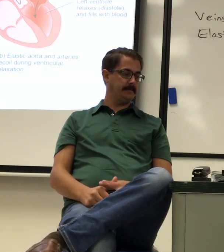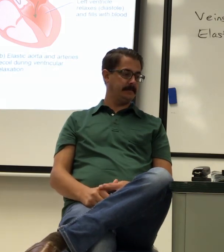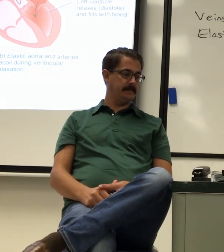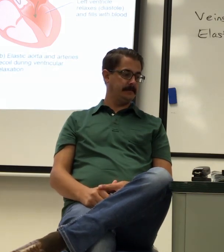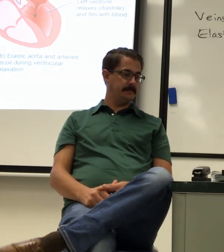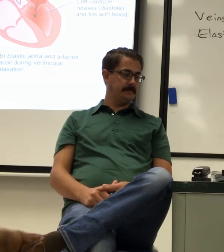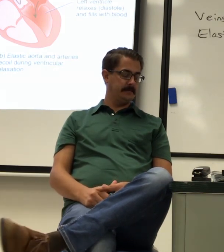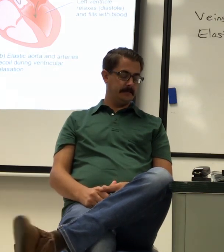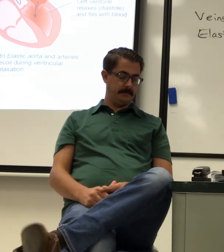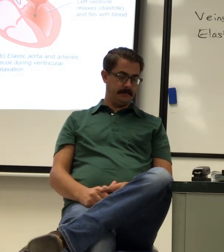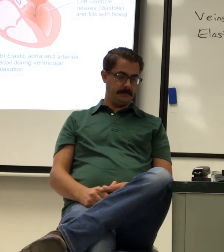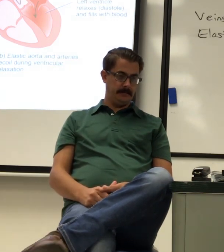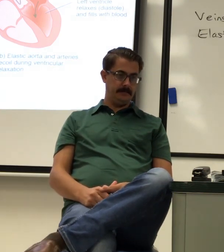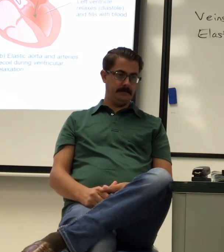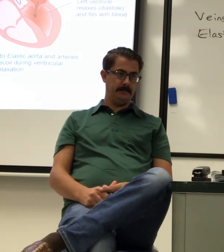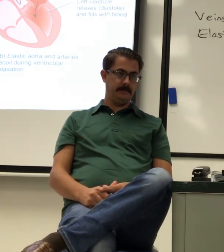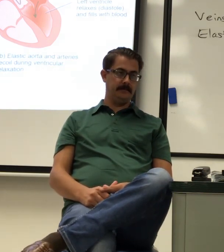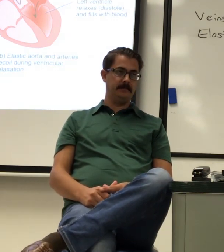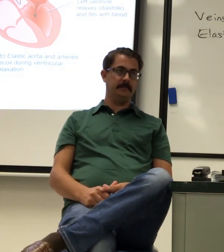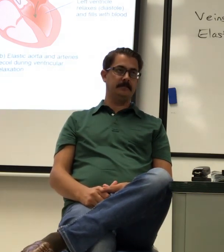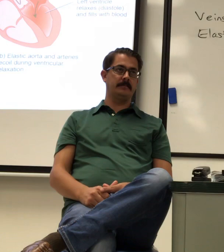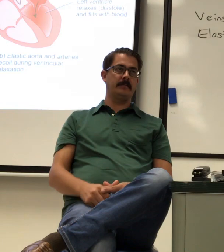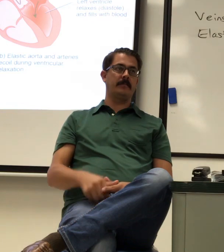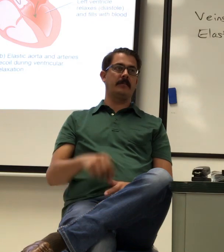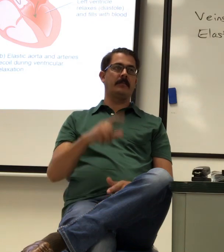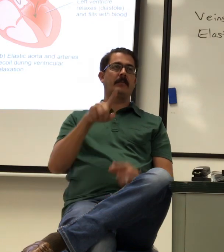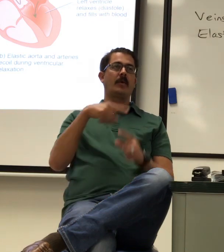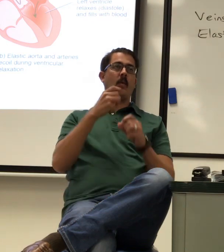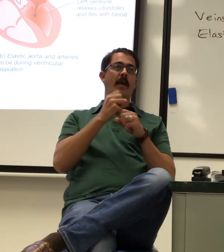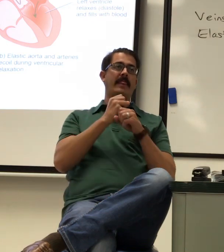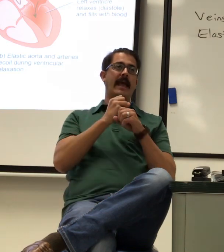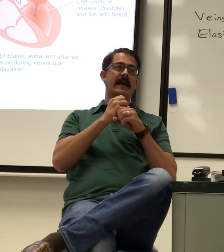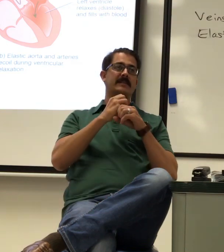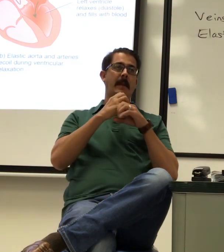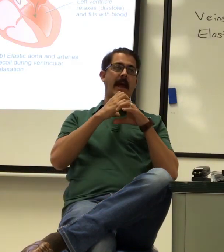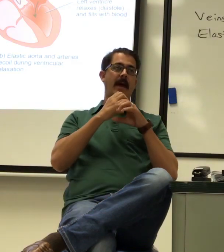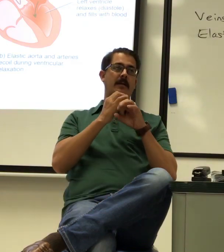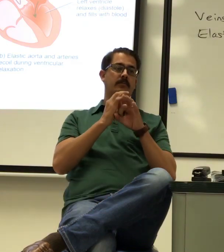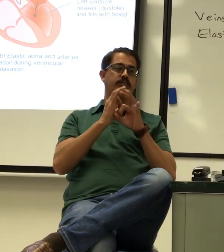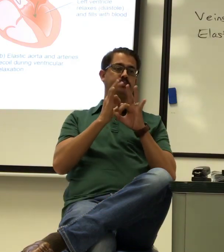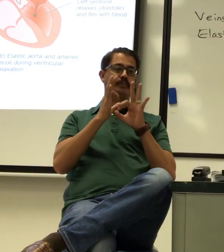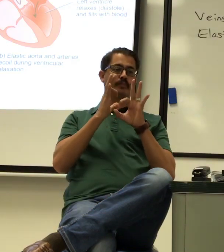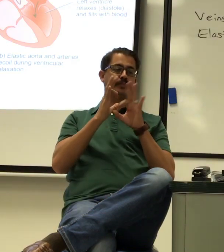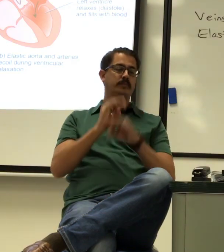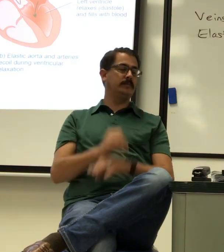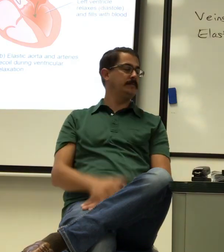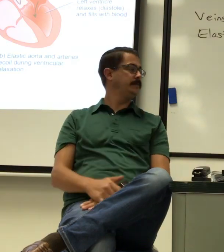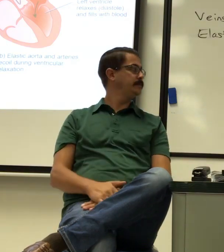when they expand.